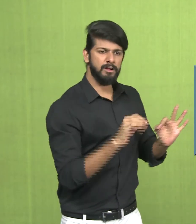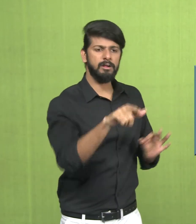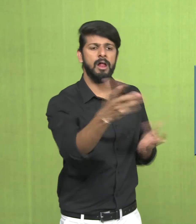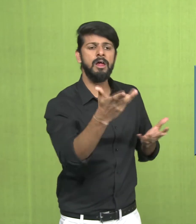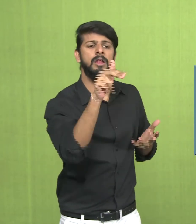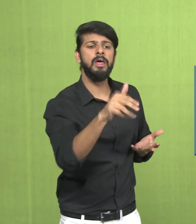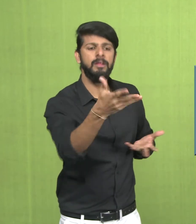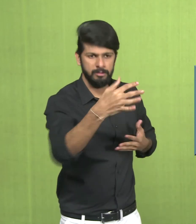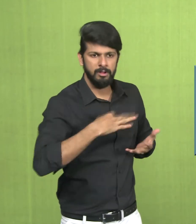system.